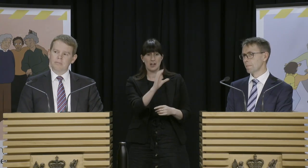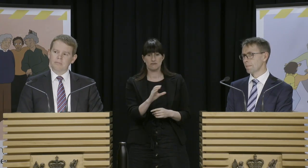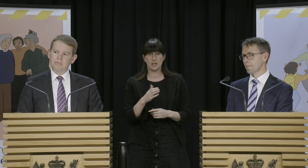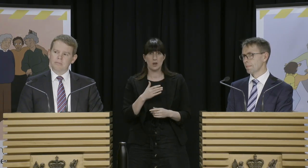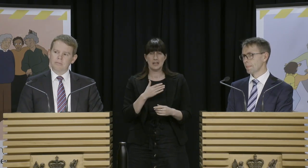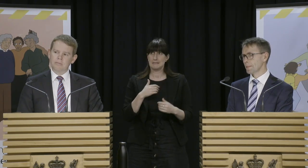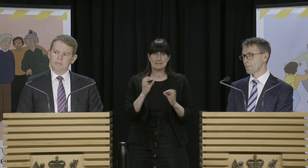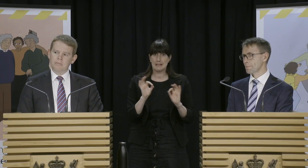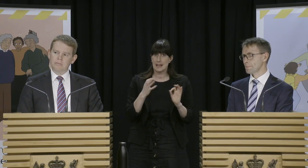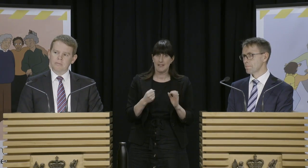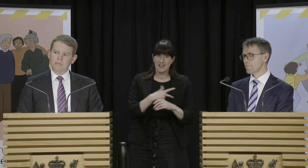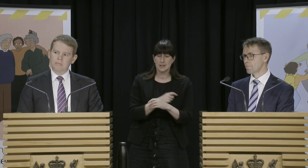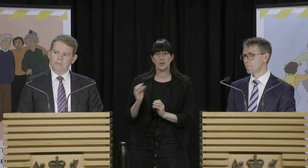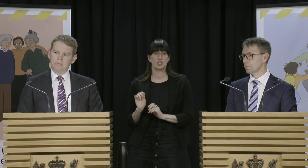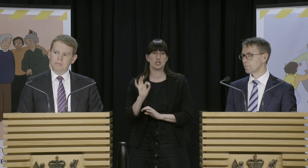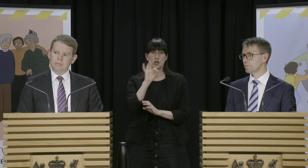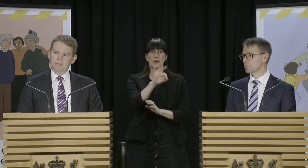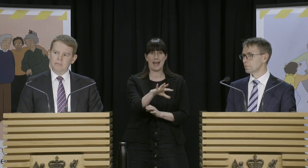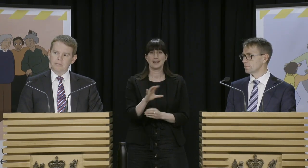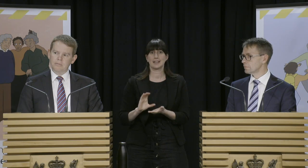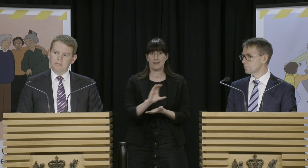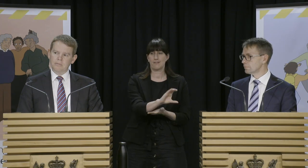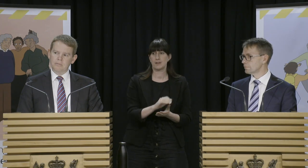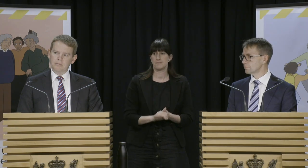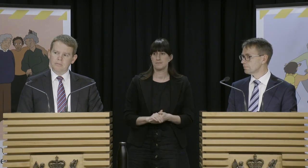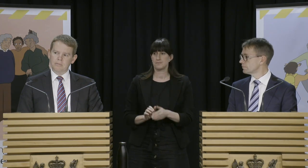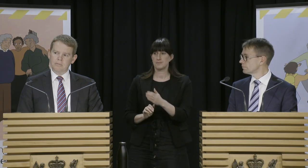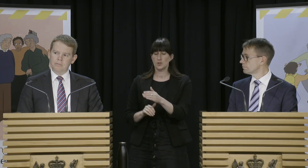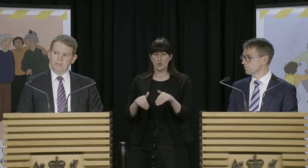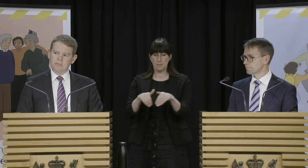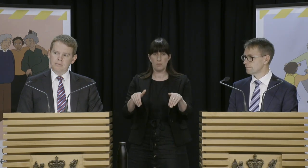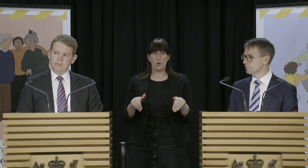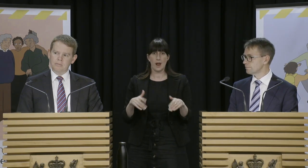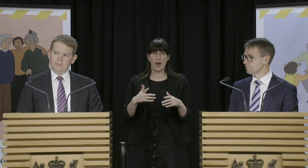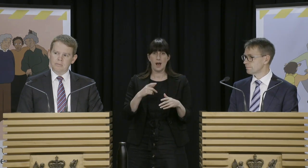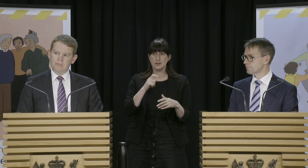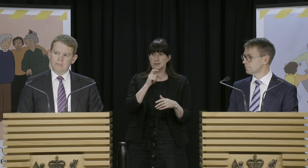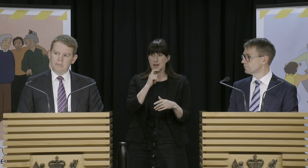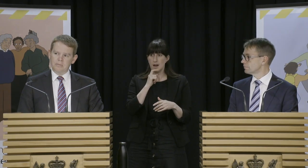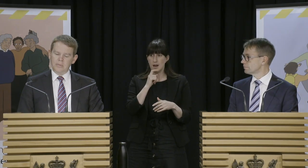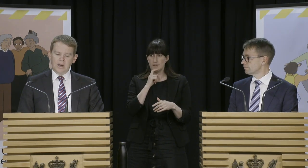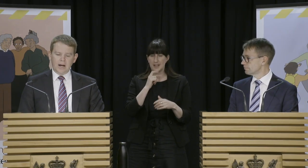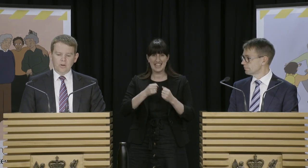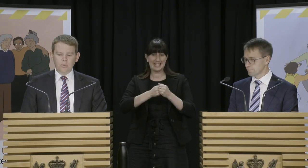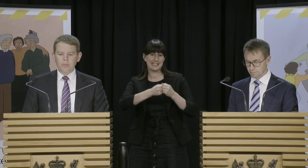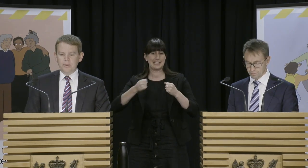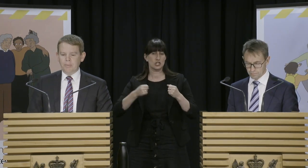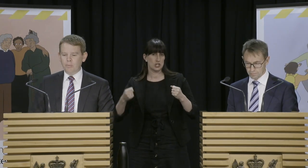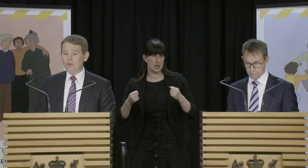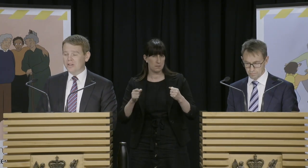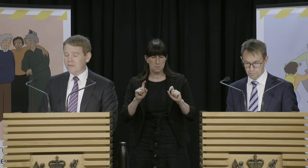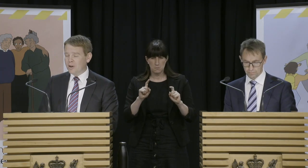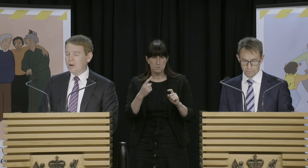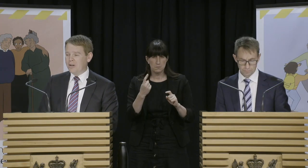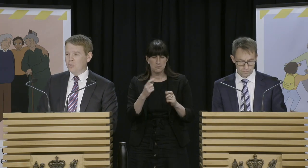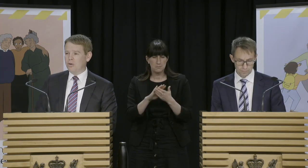mandatory vaccination among board workers, who is that going to be extended to cover, and what proportion of the workforce will that then be? Look, it will be a